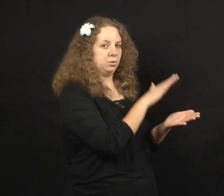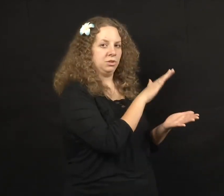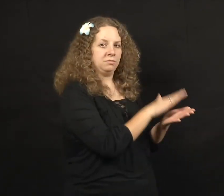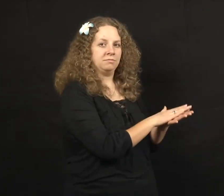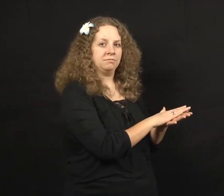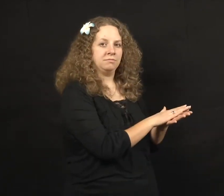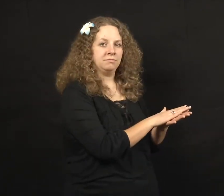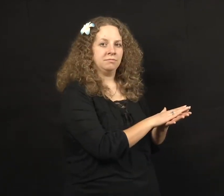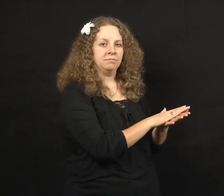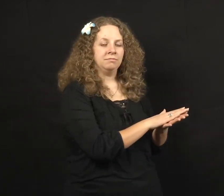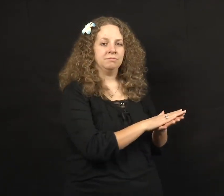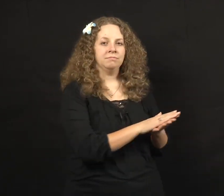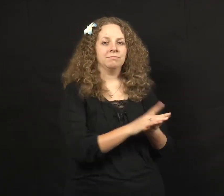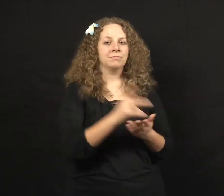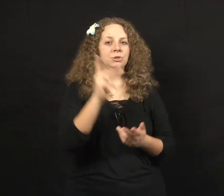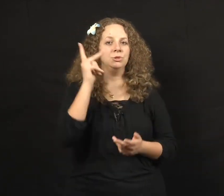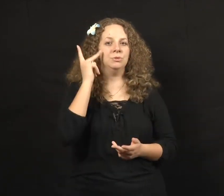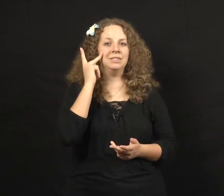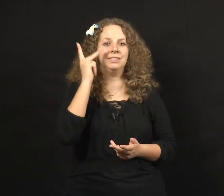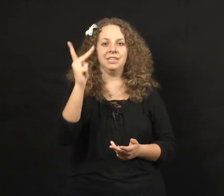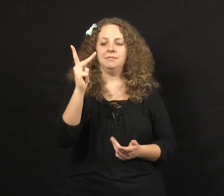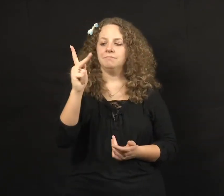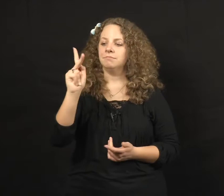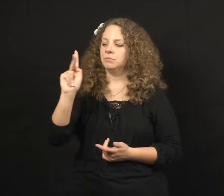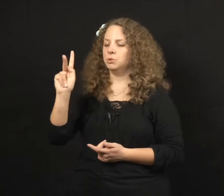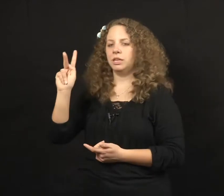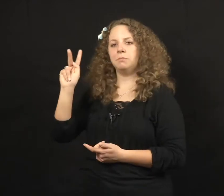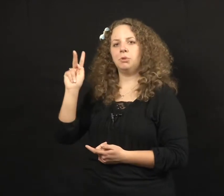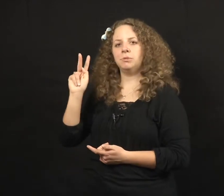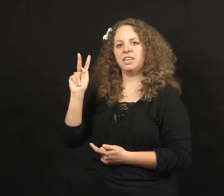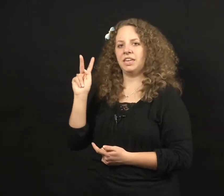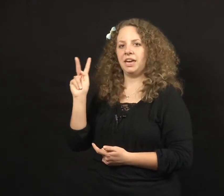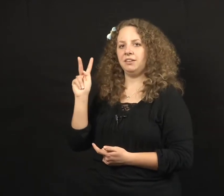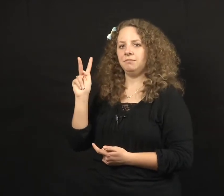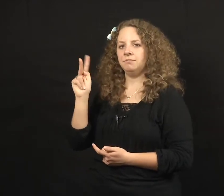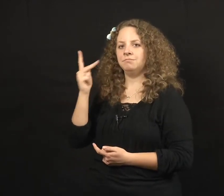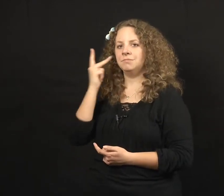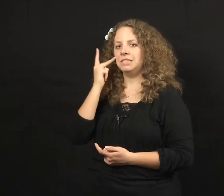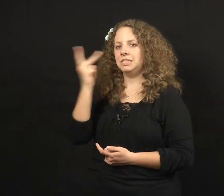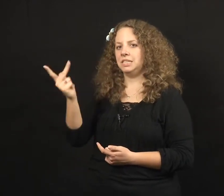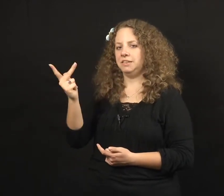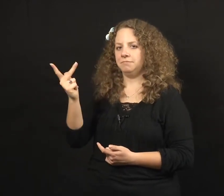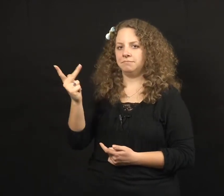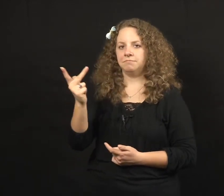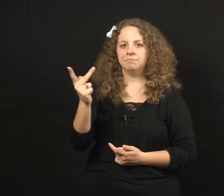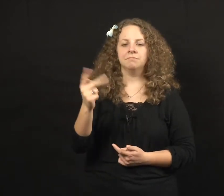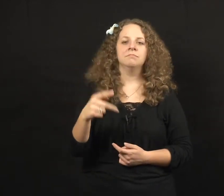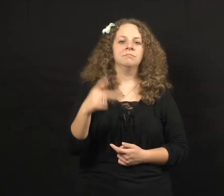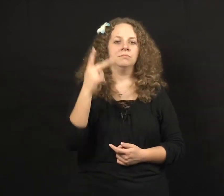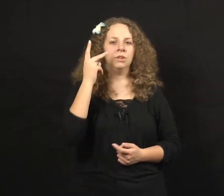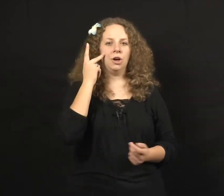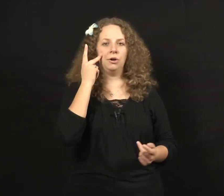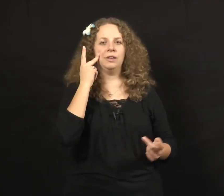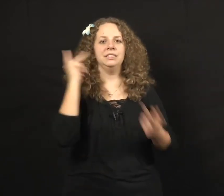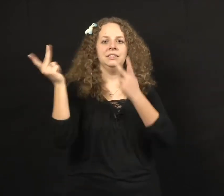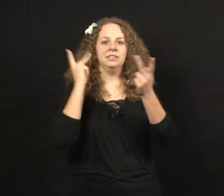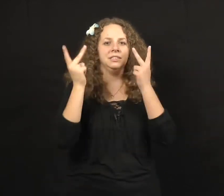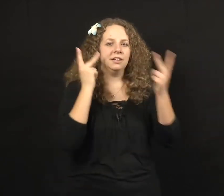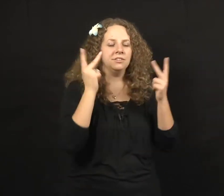School. To see. Doing it more with a K. See. Oh, I see